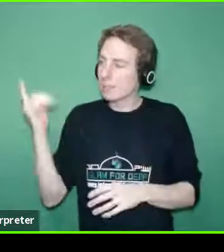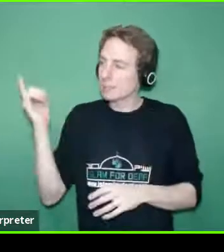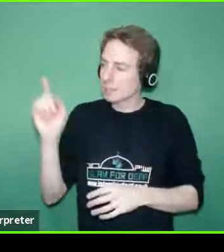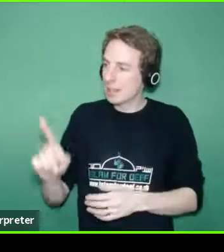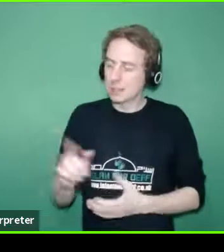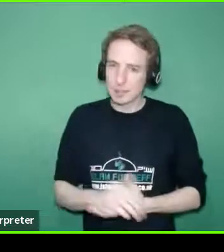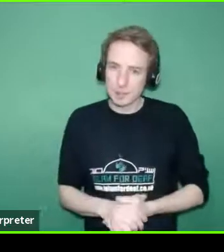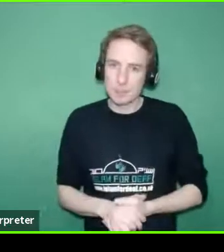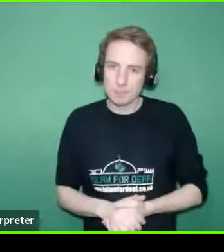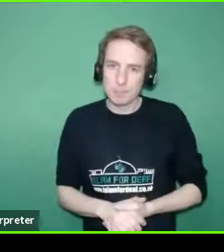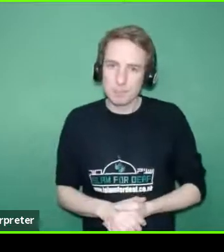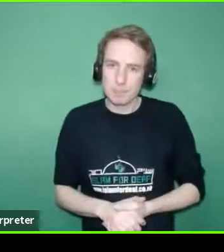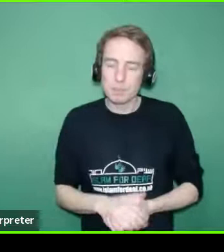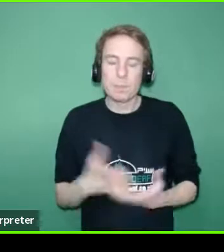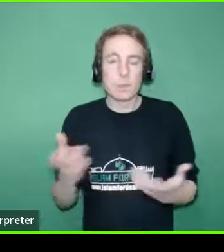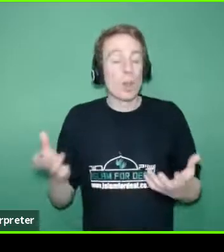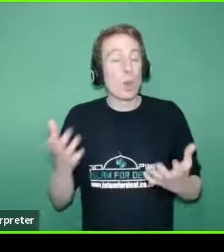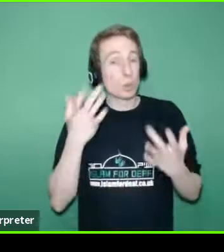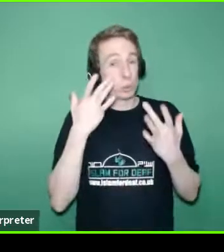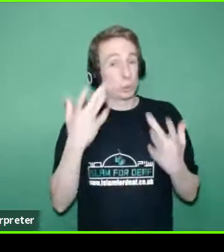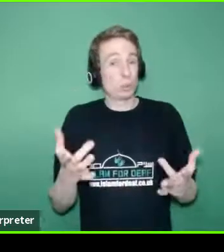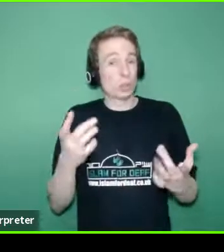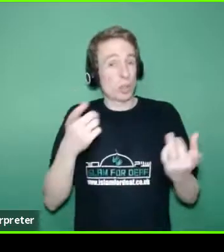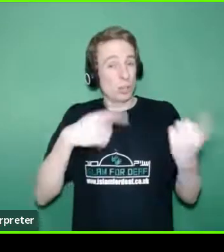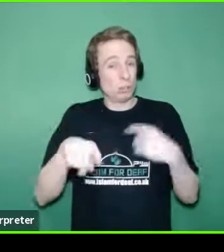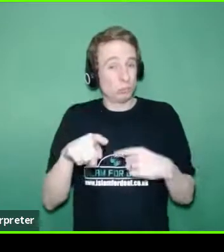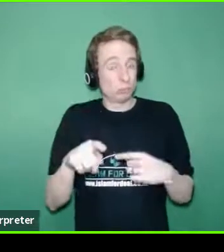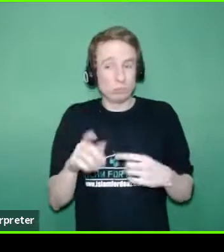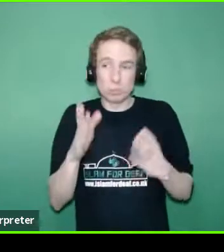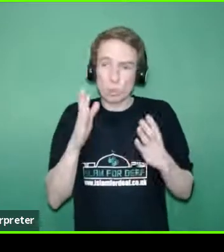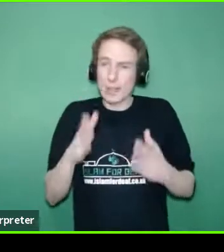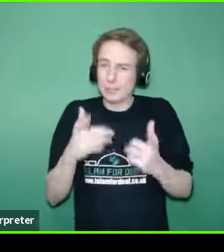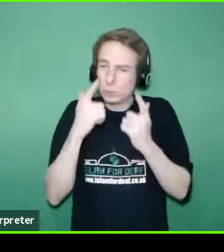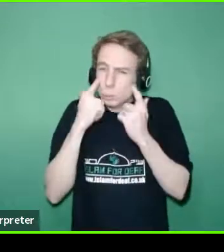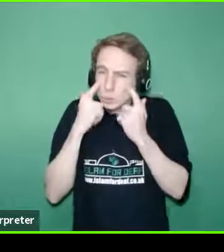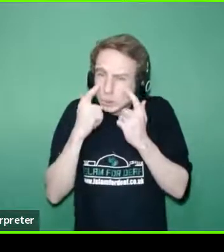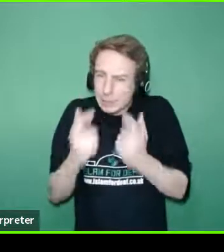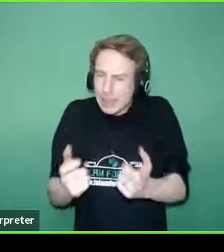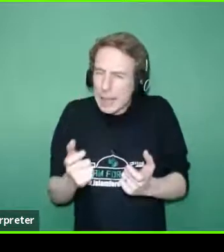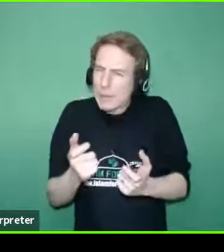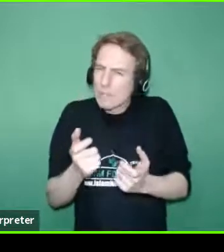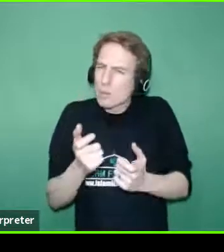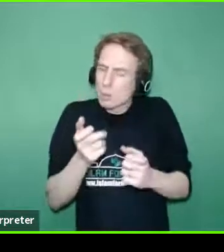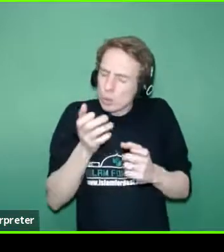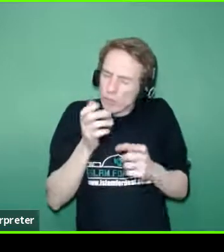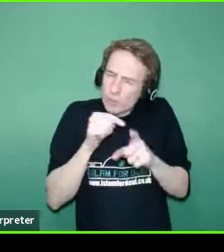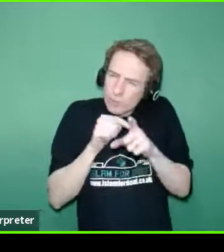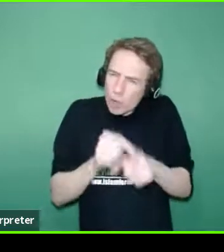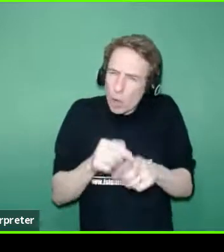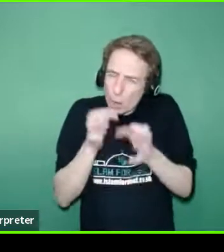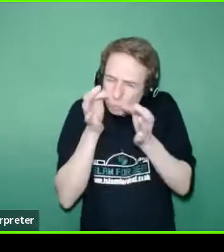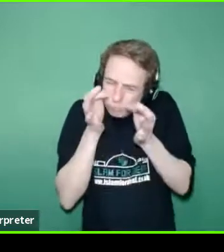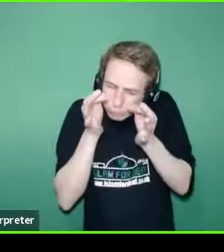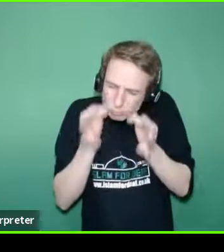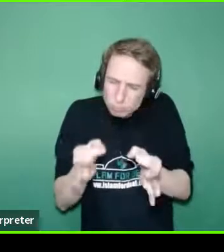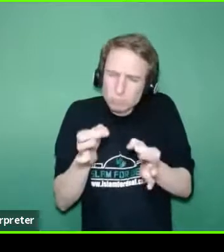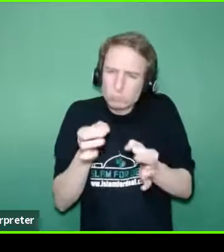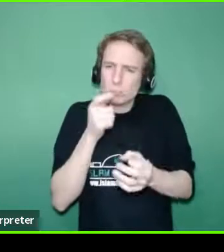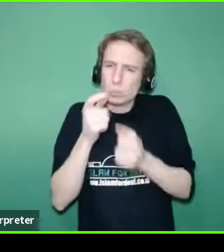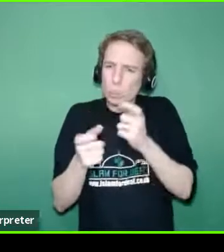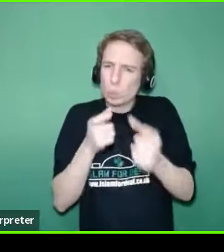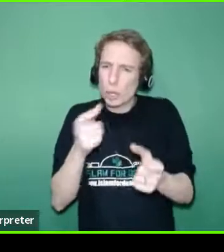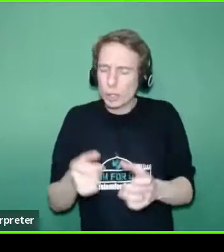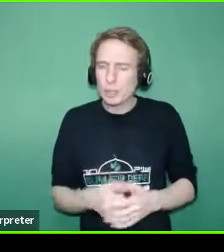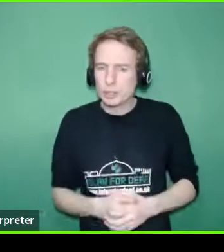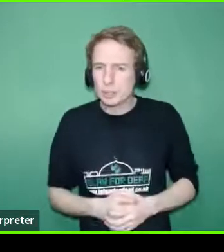this shows us that we should pay particular attention to the wording that is contained within these supplications, that